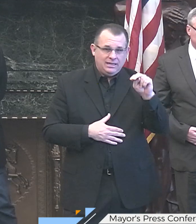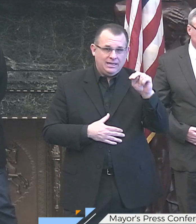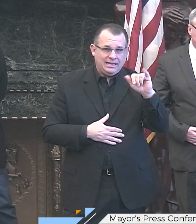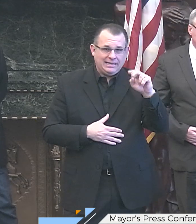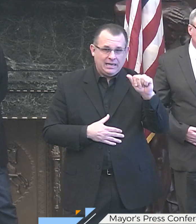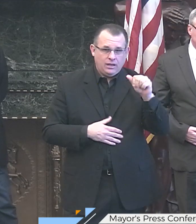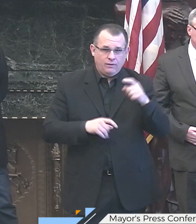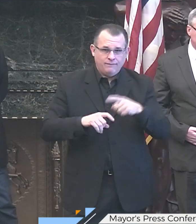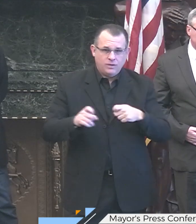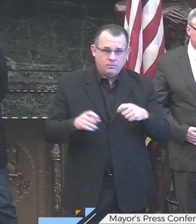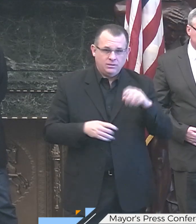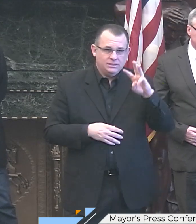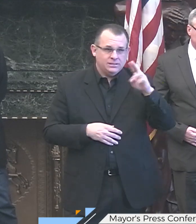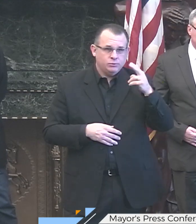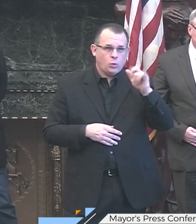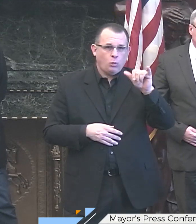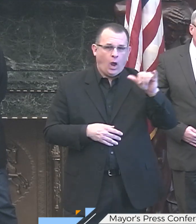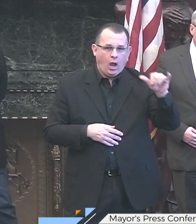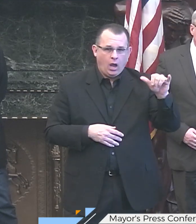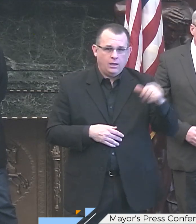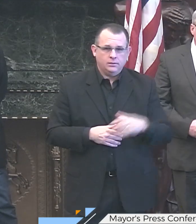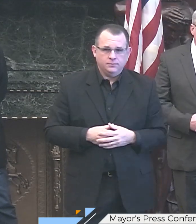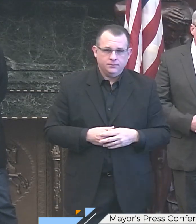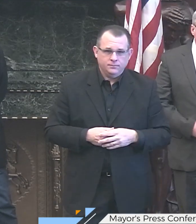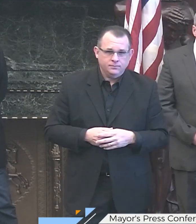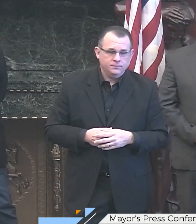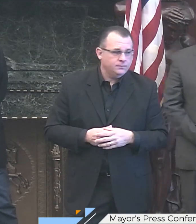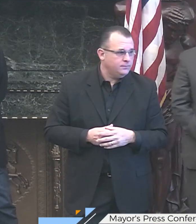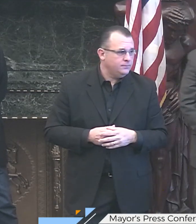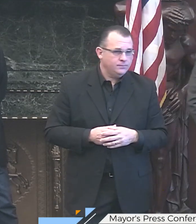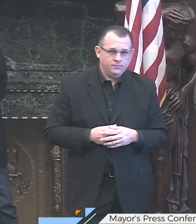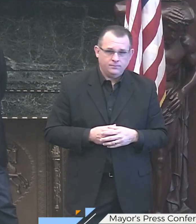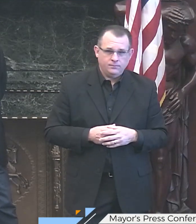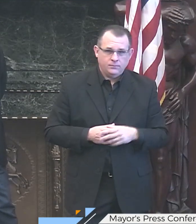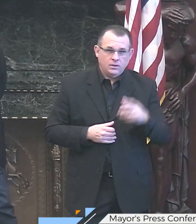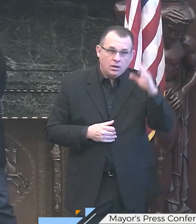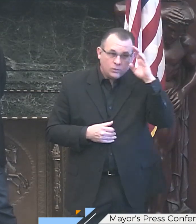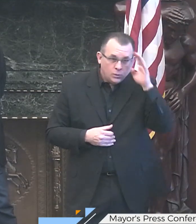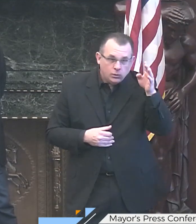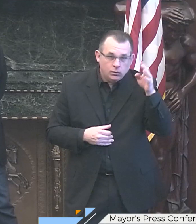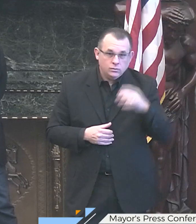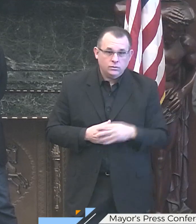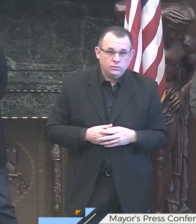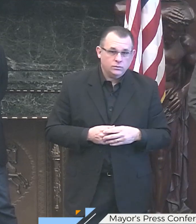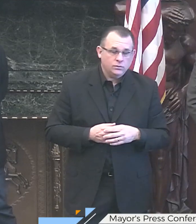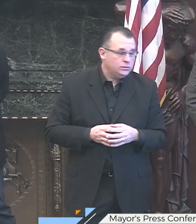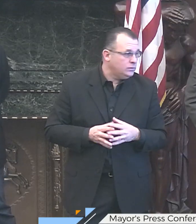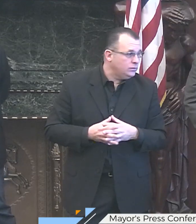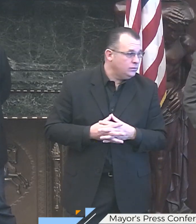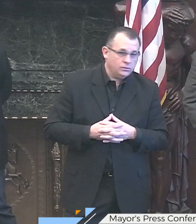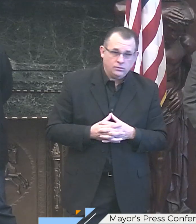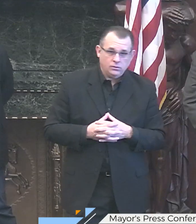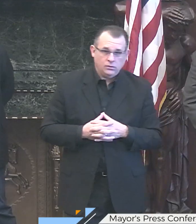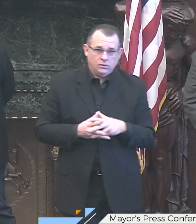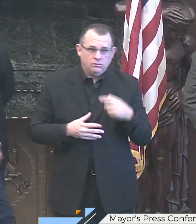Hello. Dr.